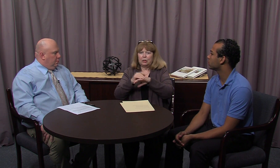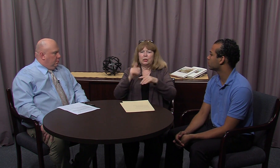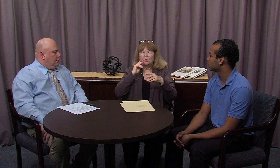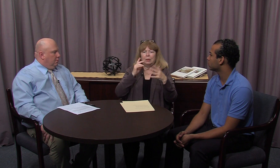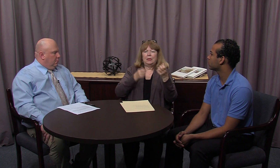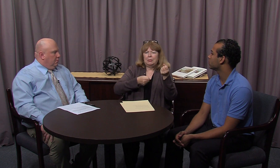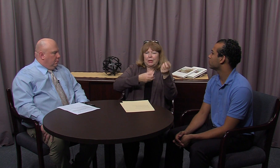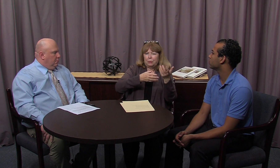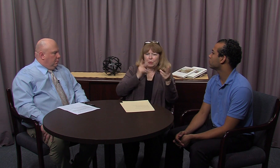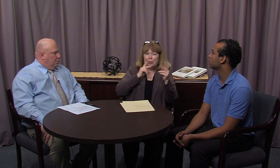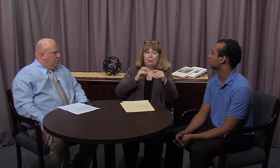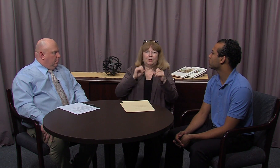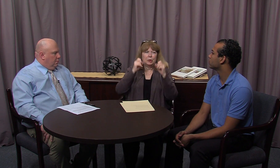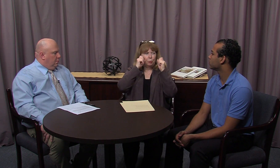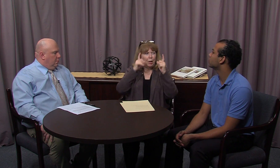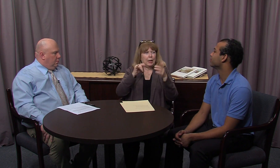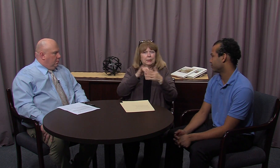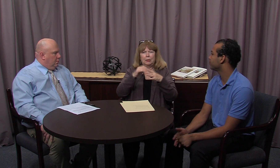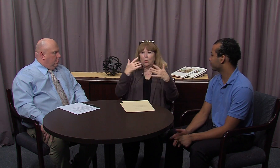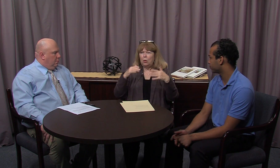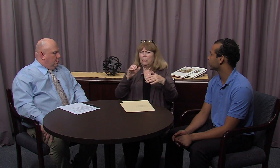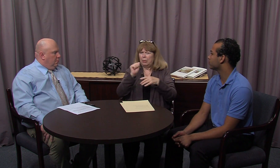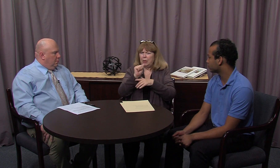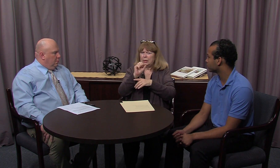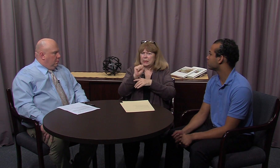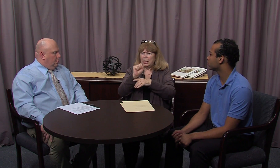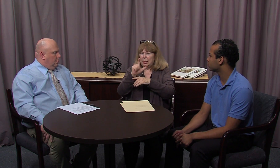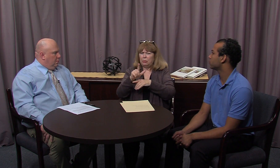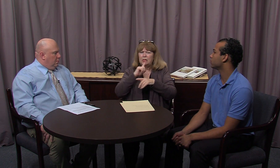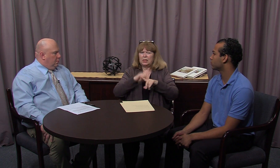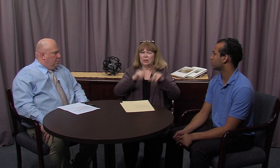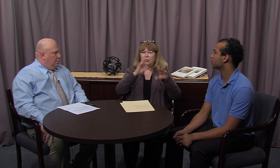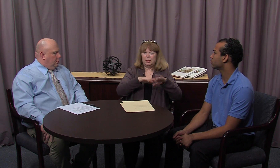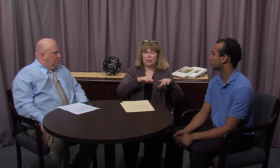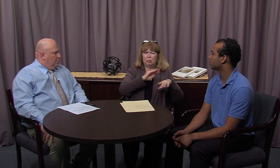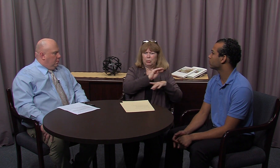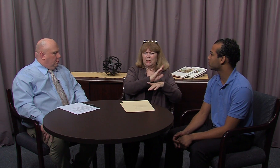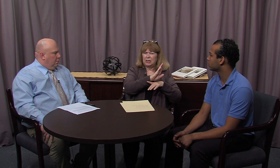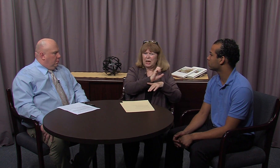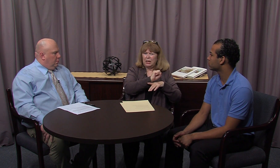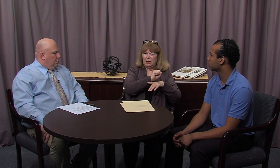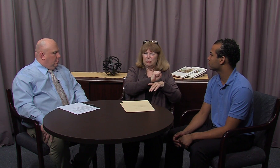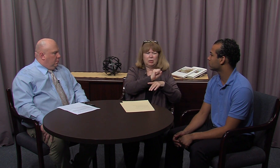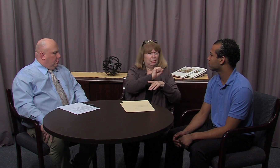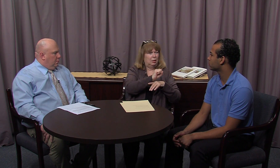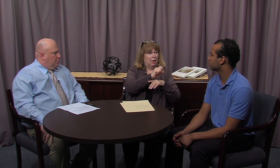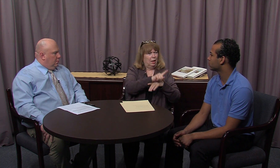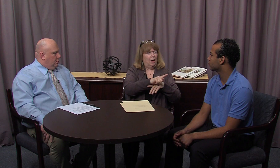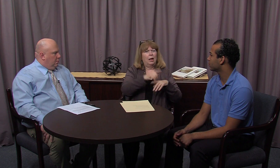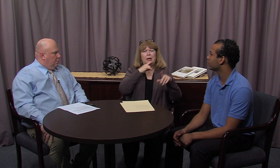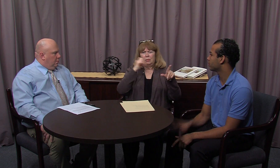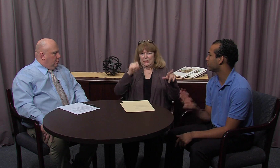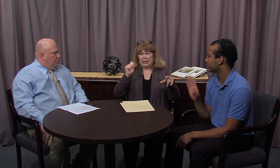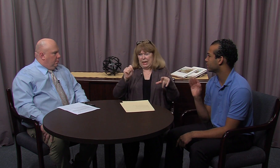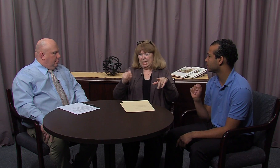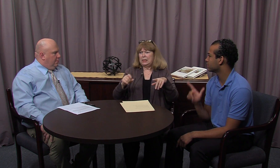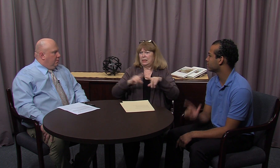so sometimes that throws people. They're surprised that, oh, American Sign Language is different than British Sign Language. And we say, yes, it's a